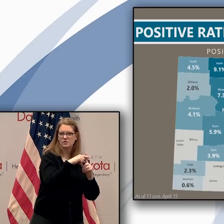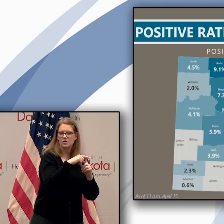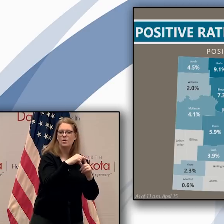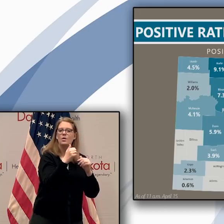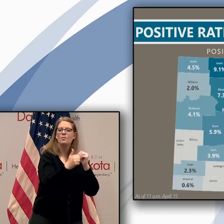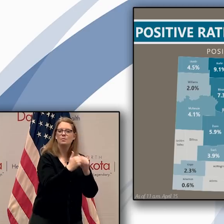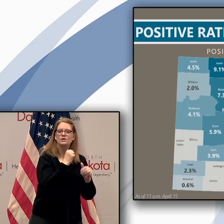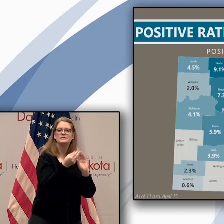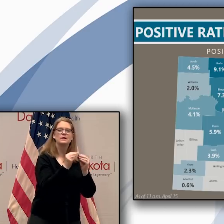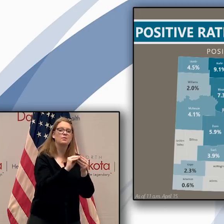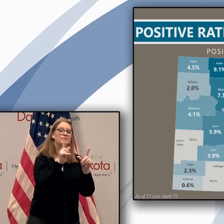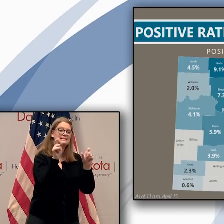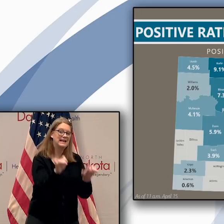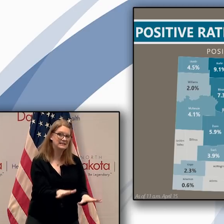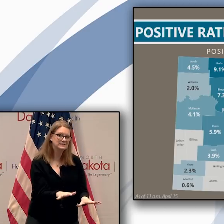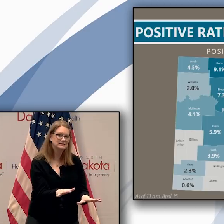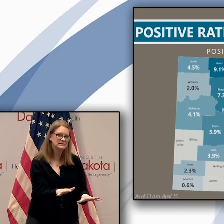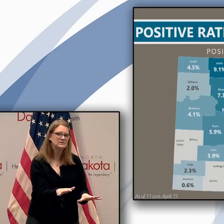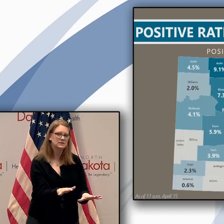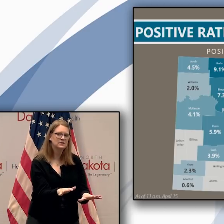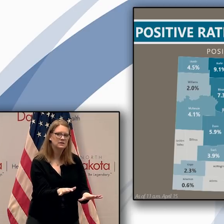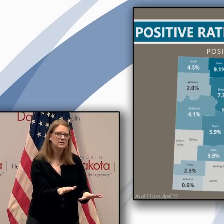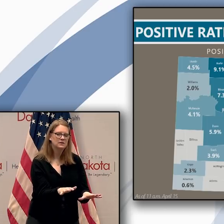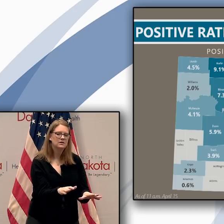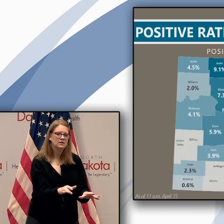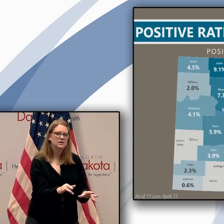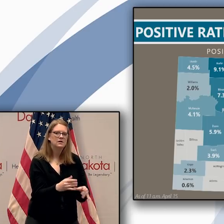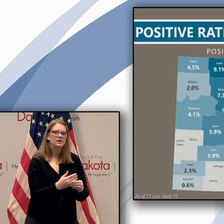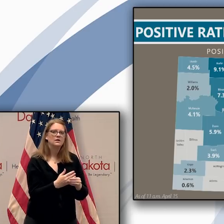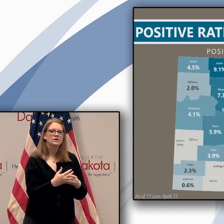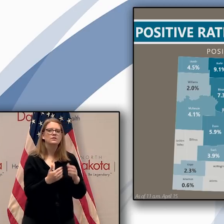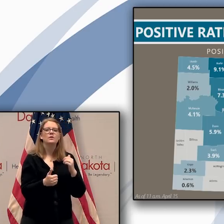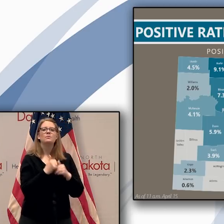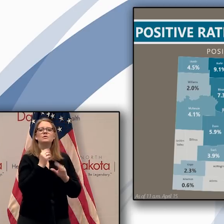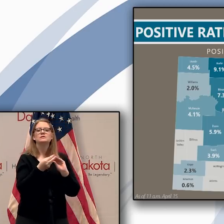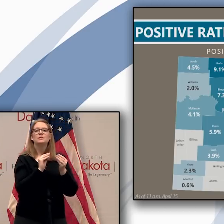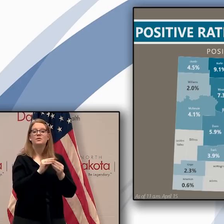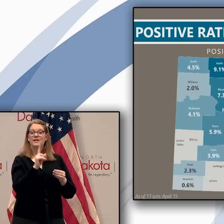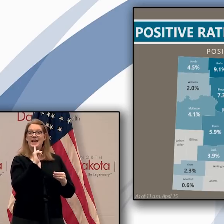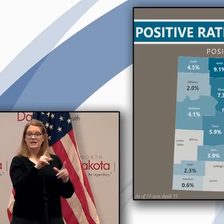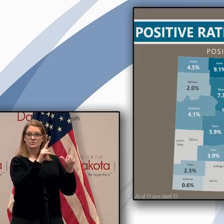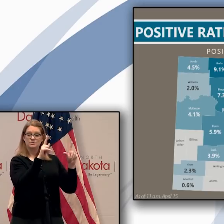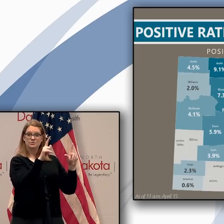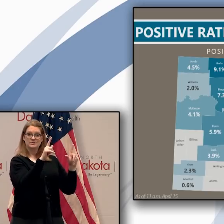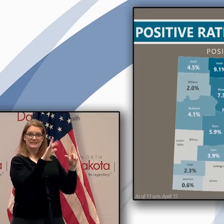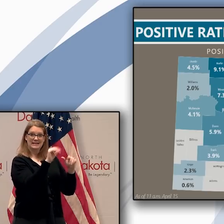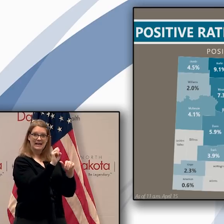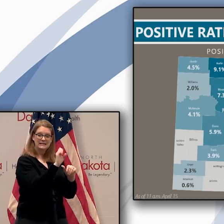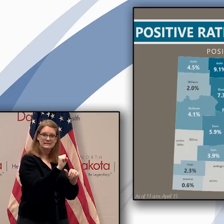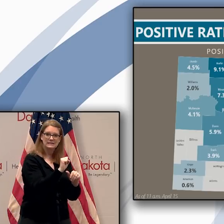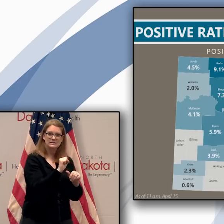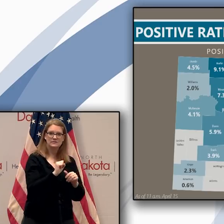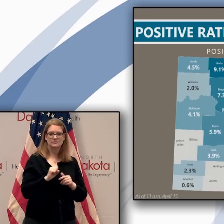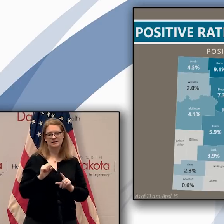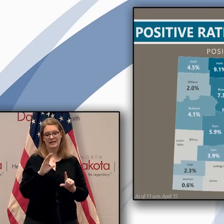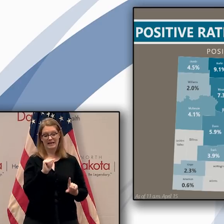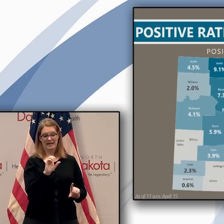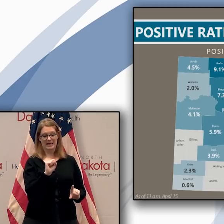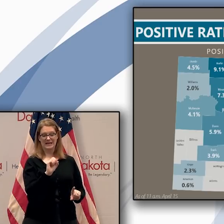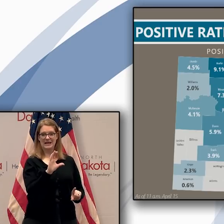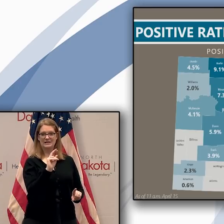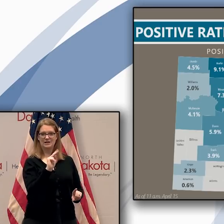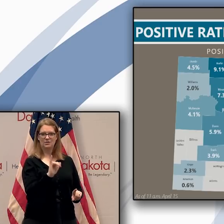tests taken. But again, where we've got the most number of actual cases in our most populous county, Cass County,